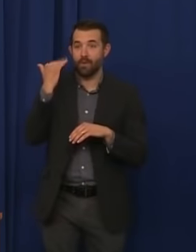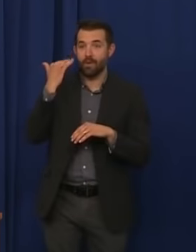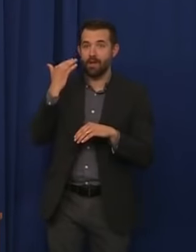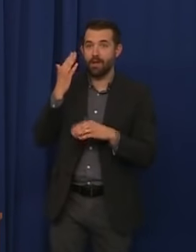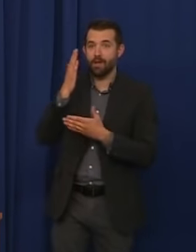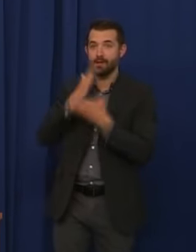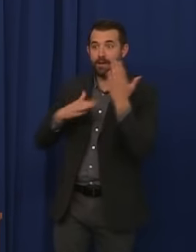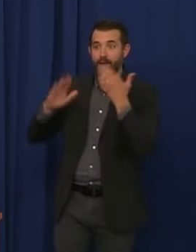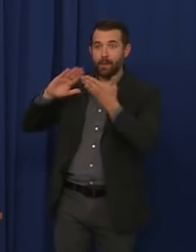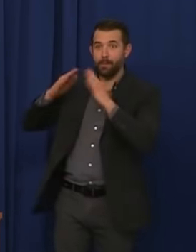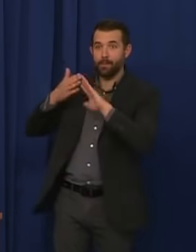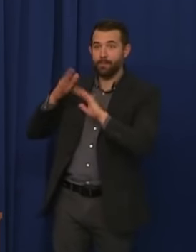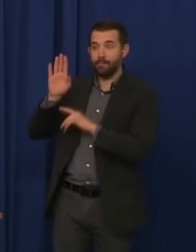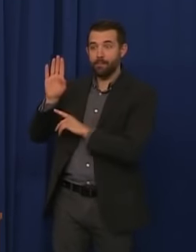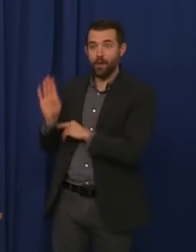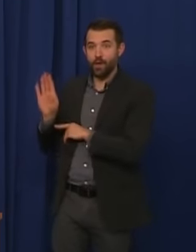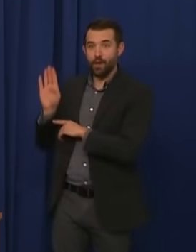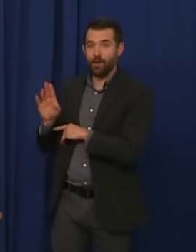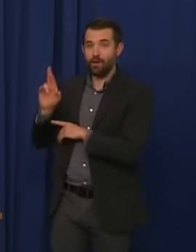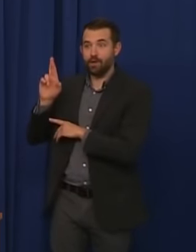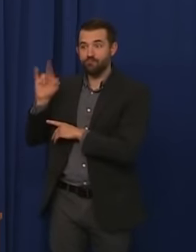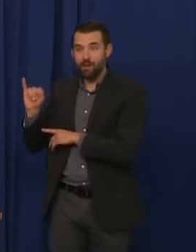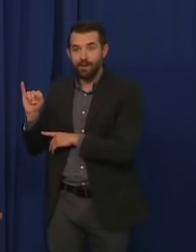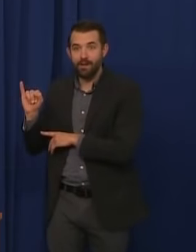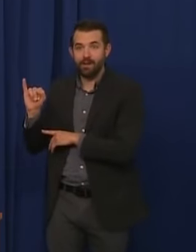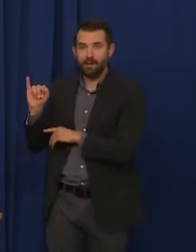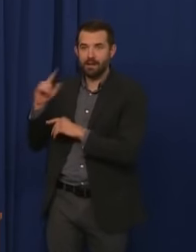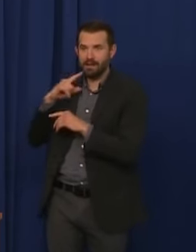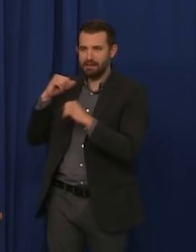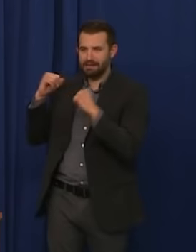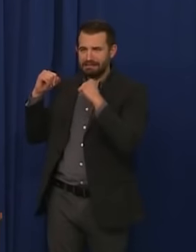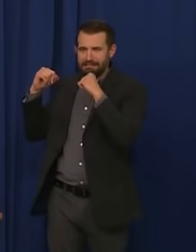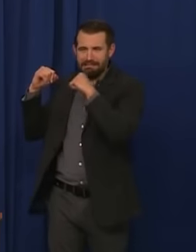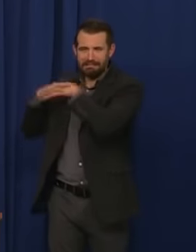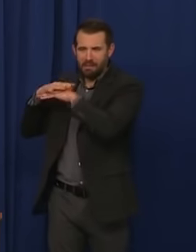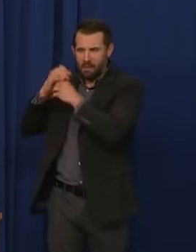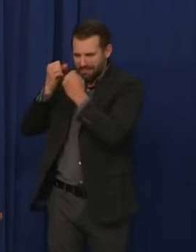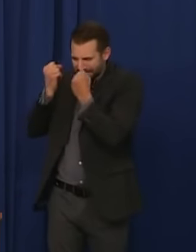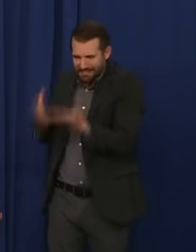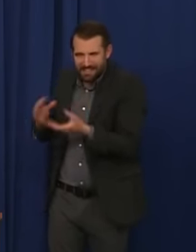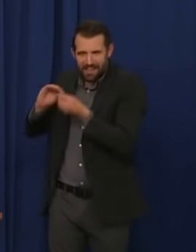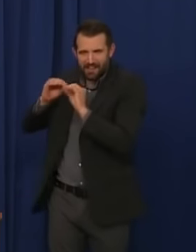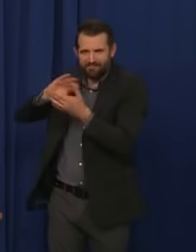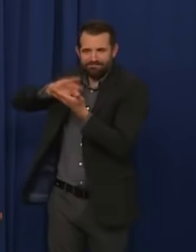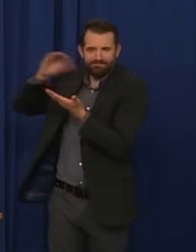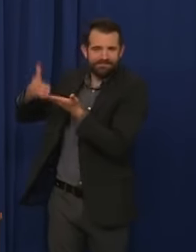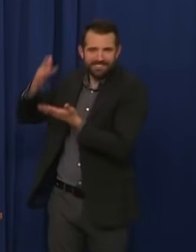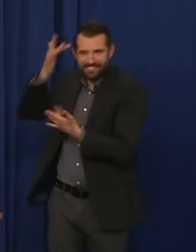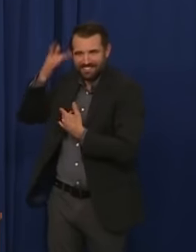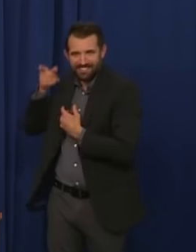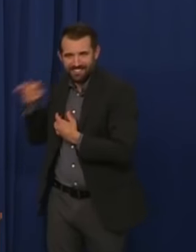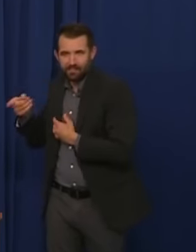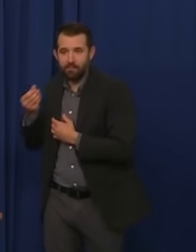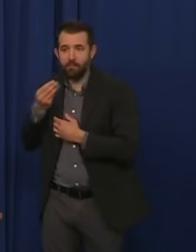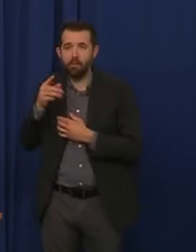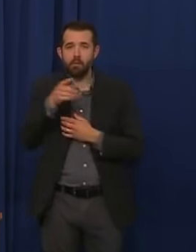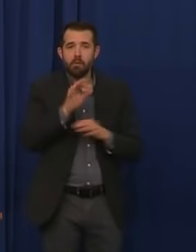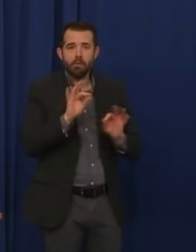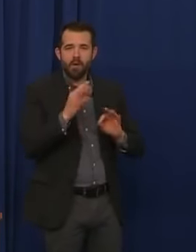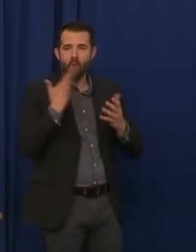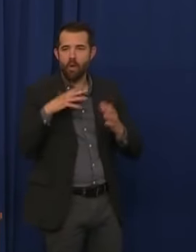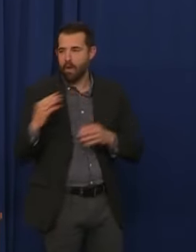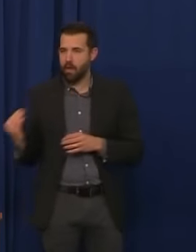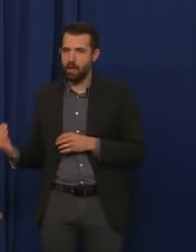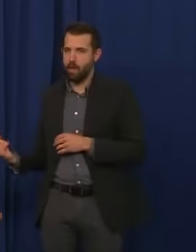right now and Rhode Island, and there are lower incidence communities like many of ours in Maine. We don't want to mix that up. As I said, one of